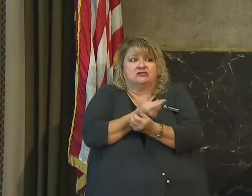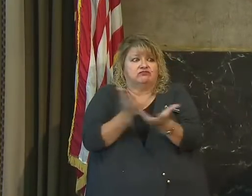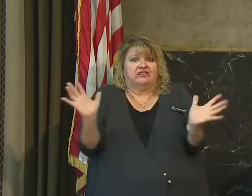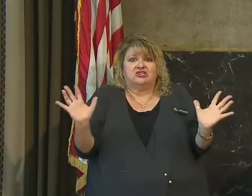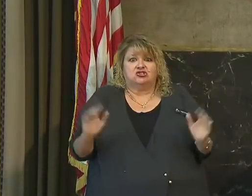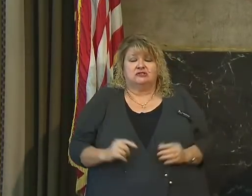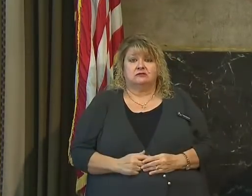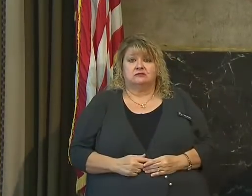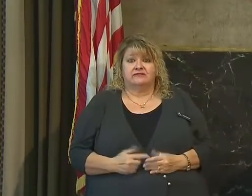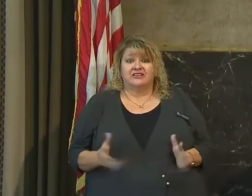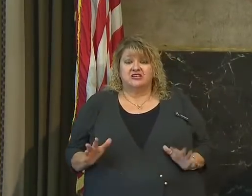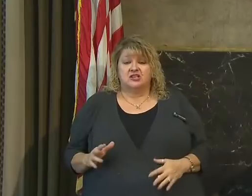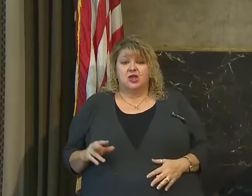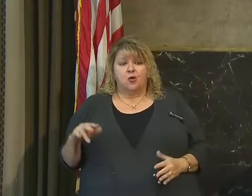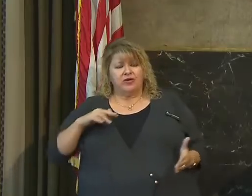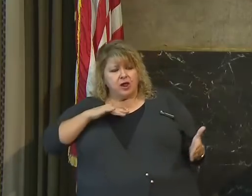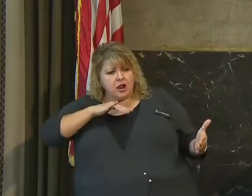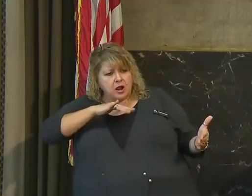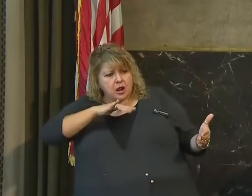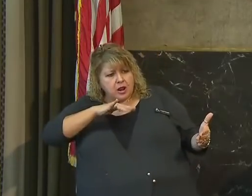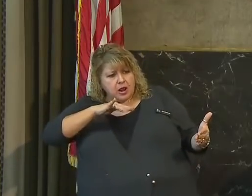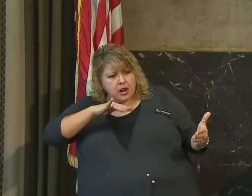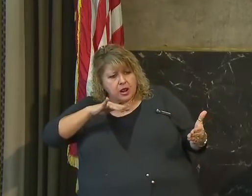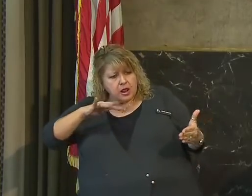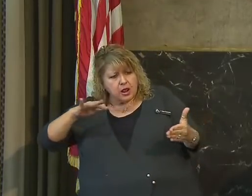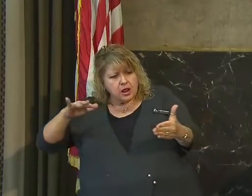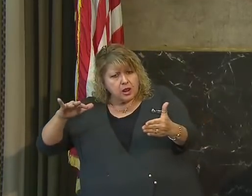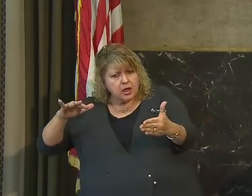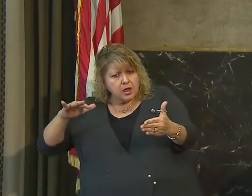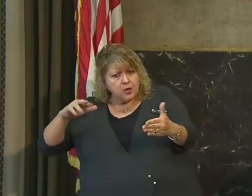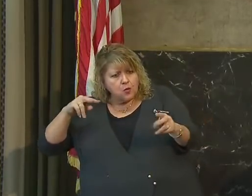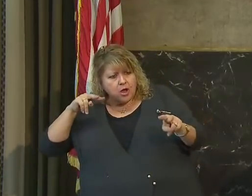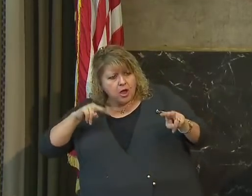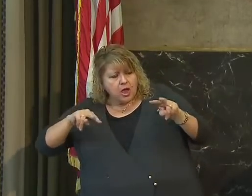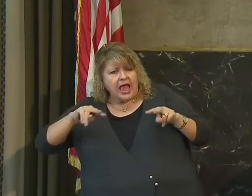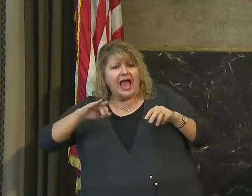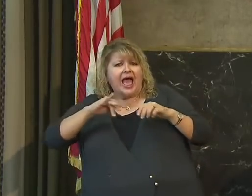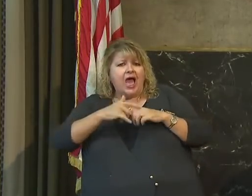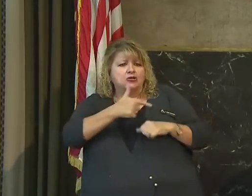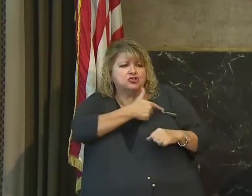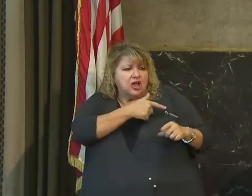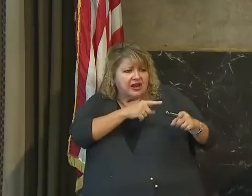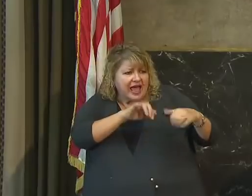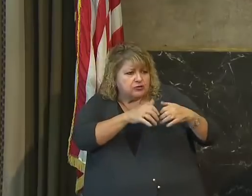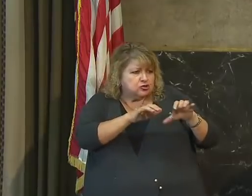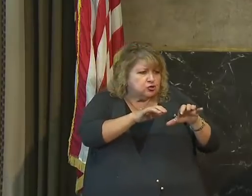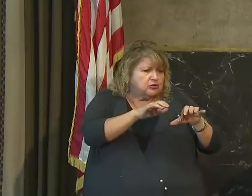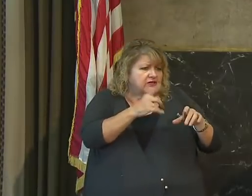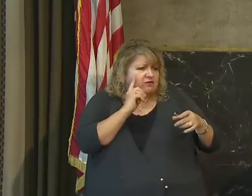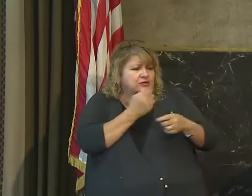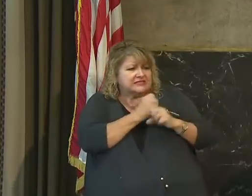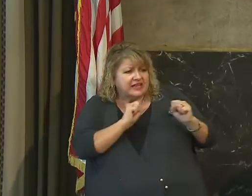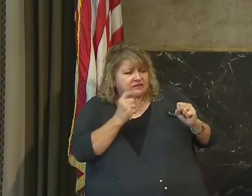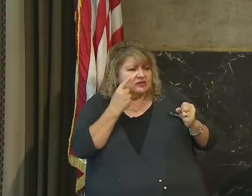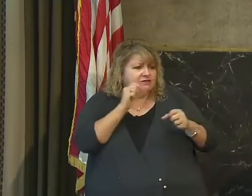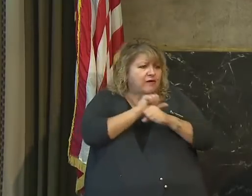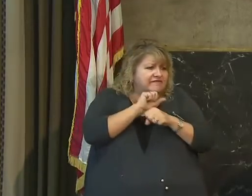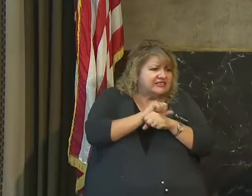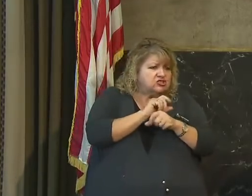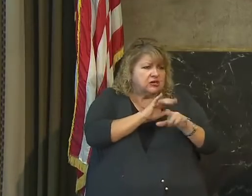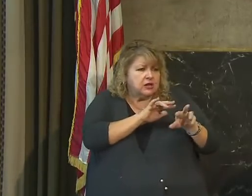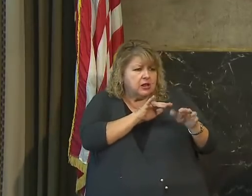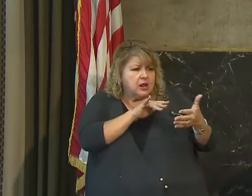with all the surveillance that you can imagine as to how those shots are performing in terms of safety and efficacy.